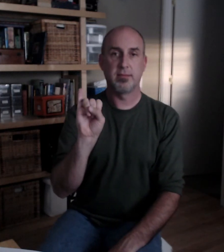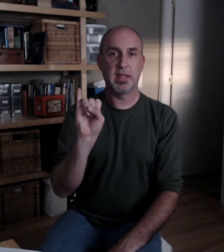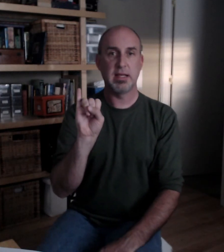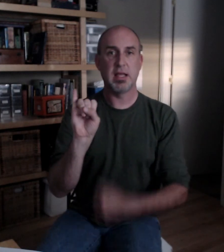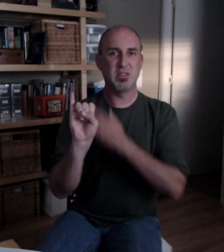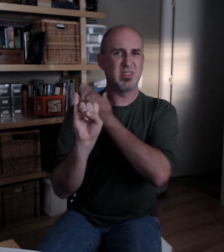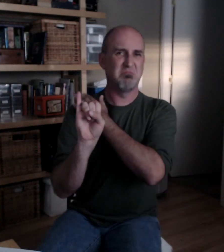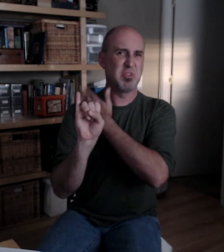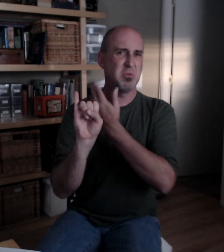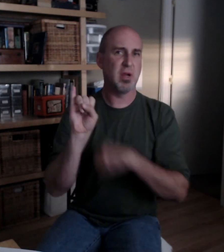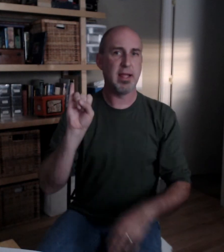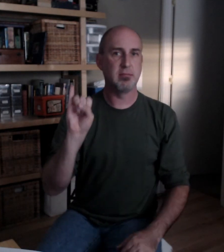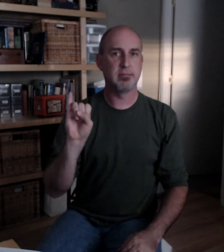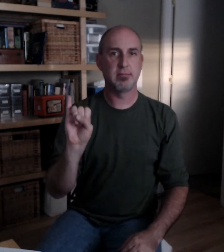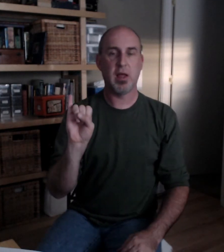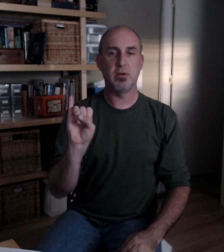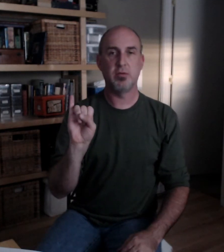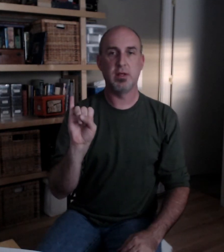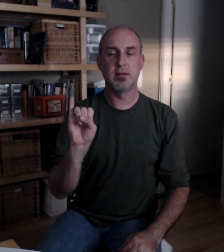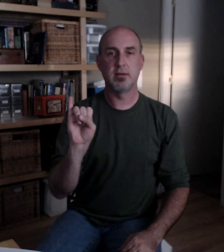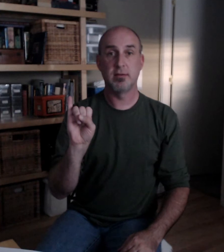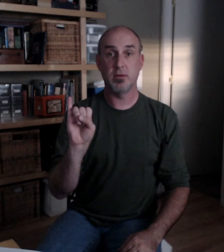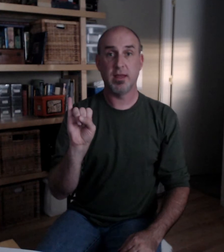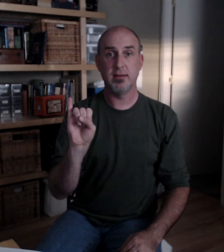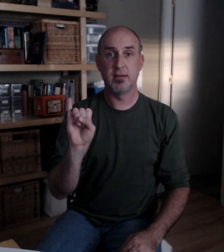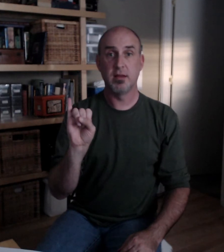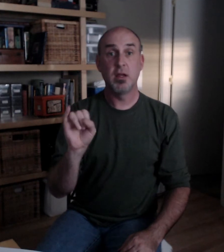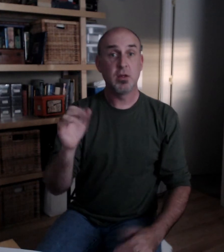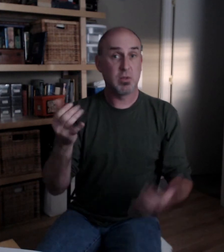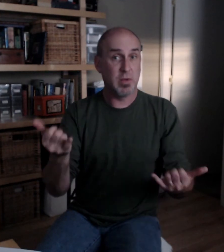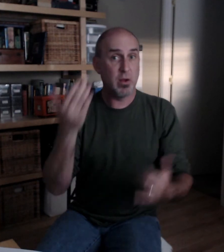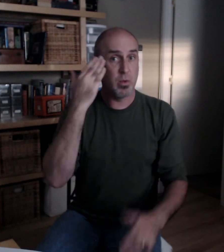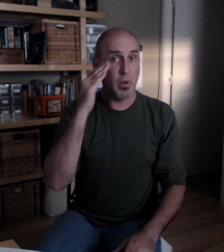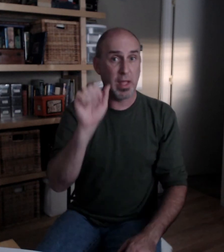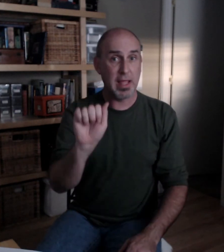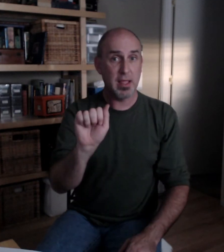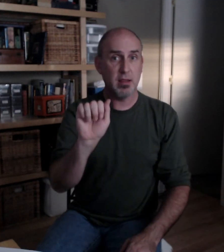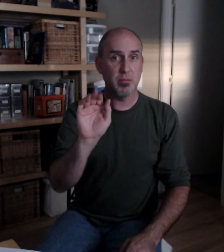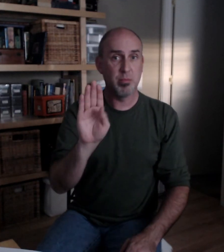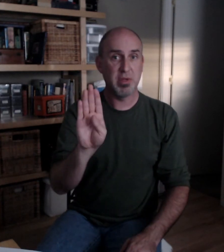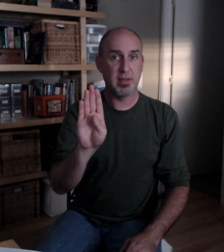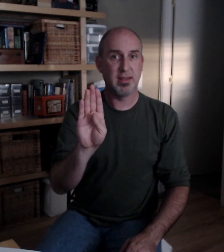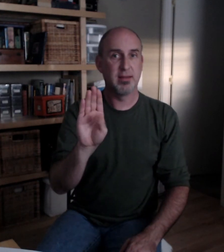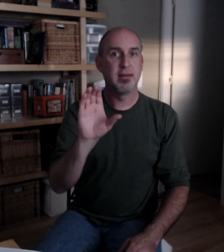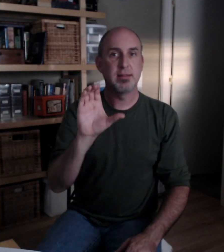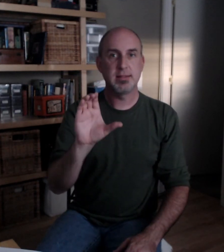And again, just shoulder height out in front. Okay? So now you know A, B,